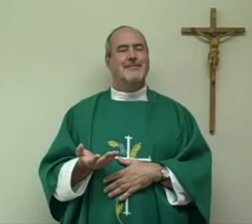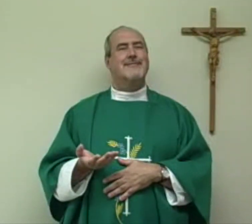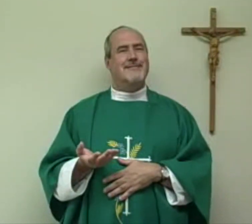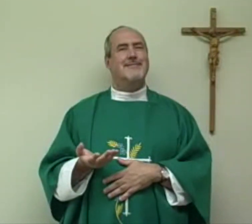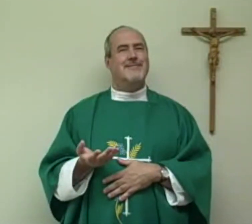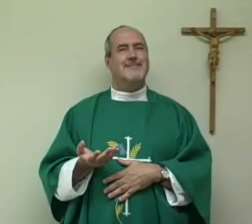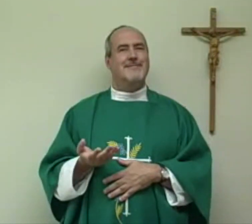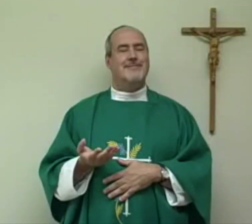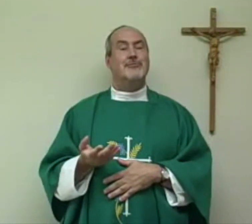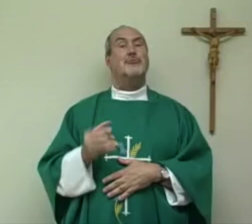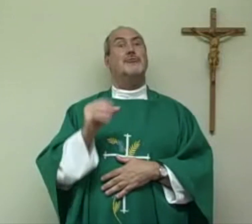mother.